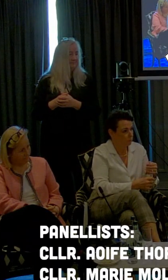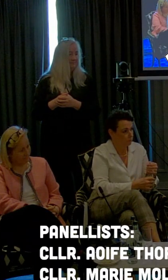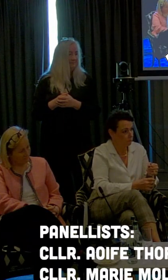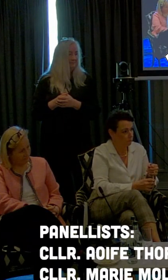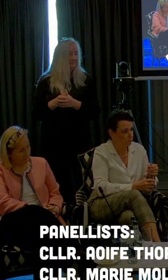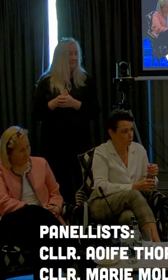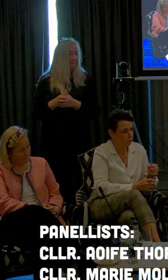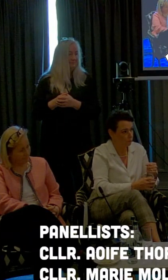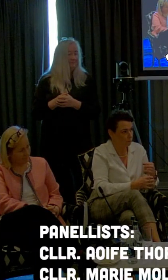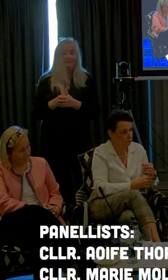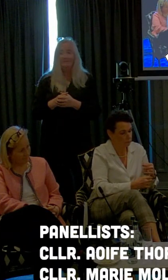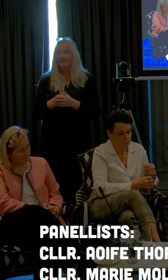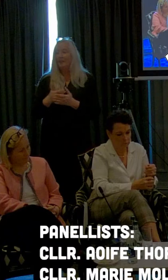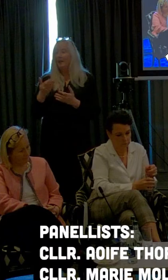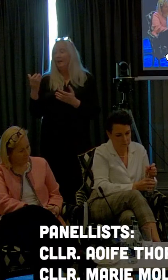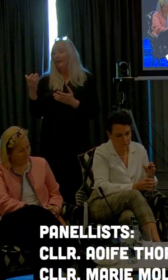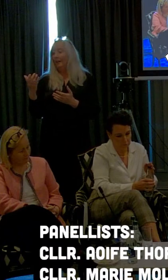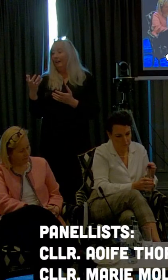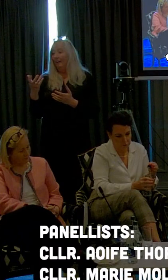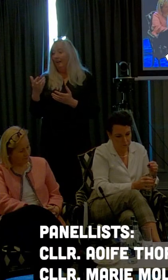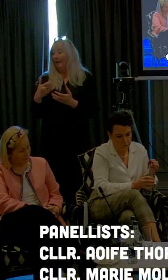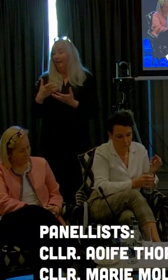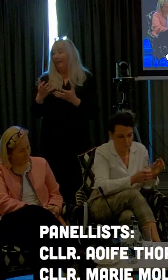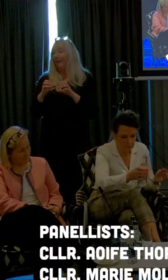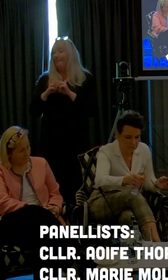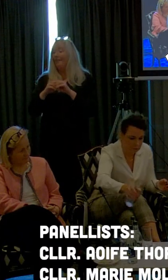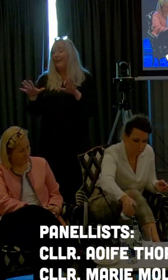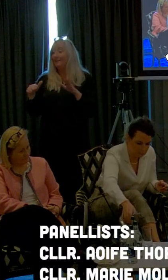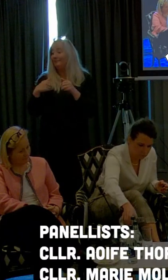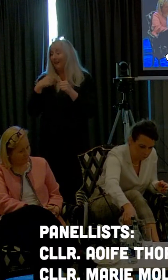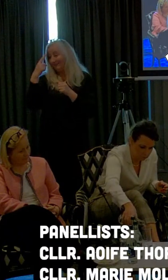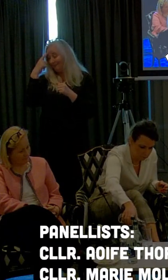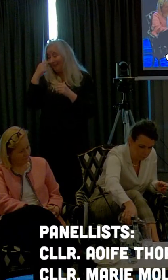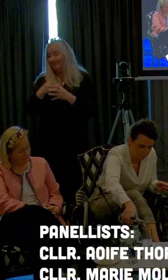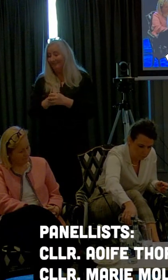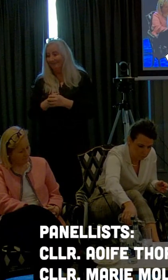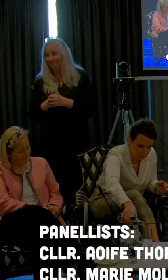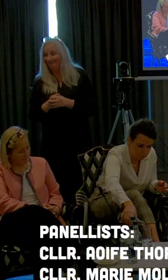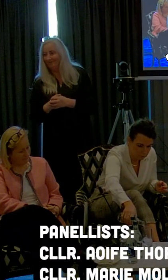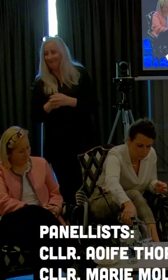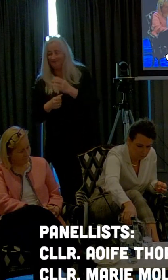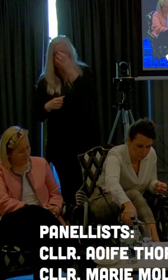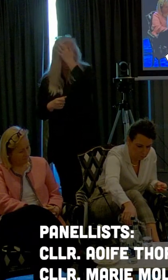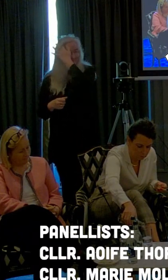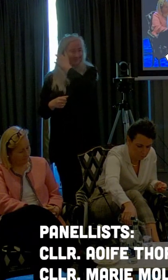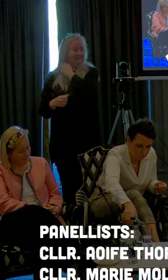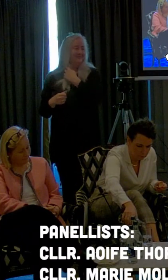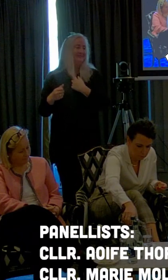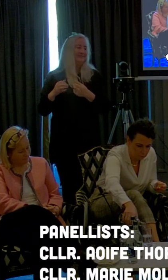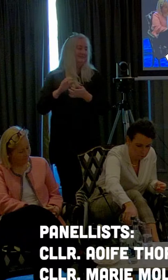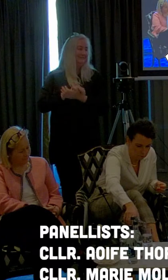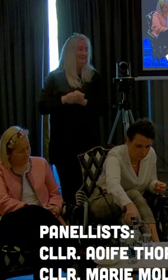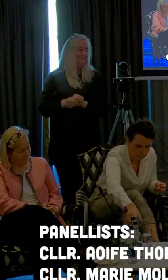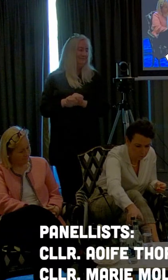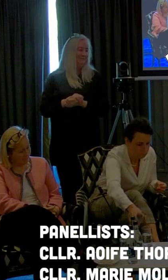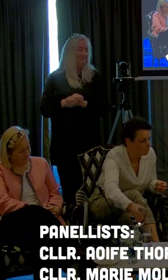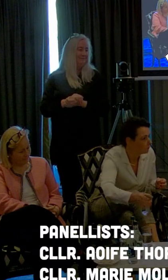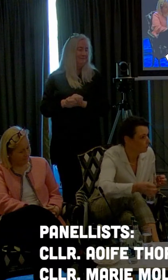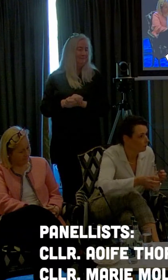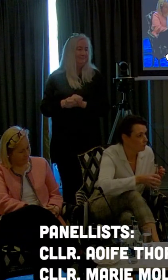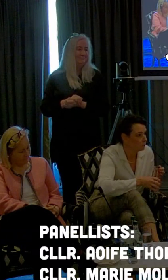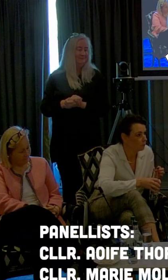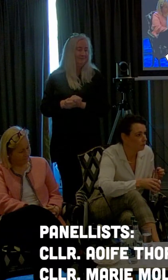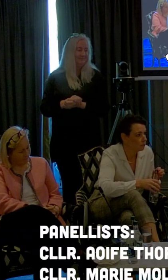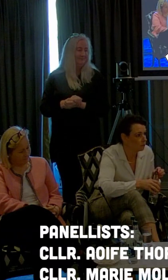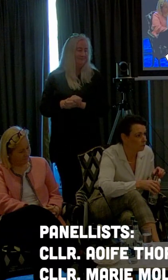have with Dáil Éireann and the inability to send somebody in proxy, obviously. And I think that's always going to be quite